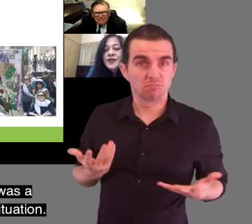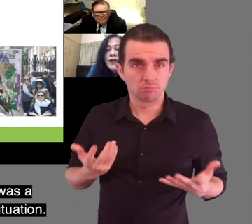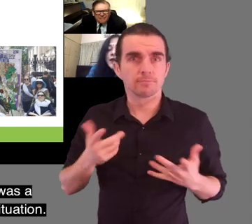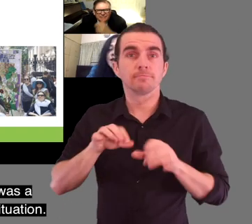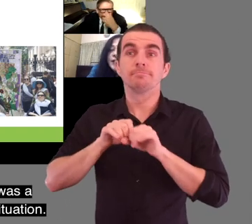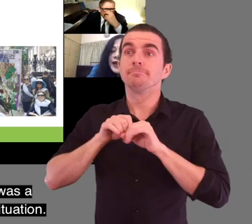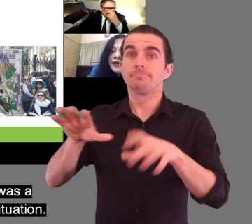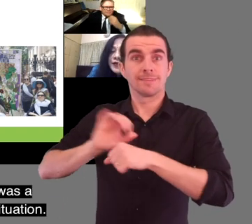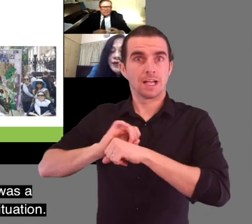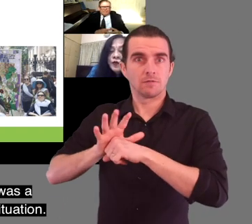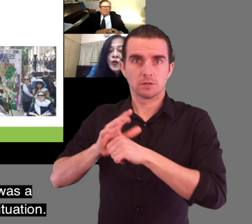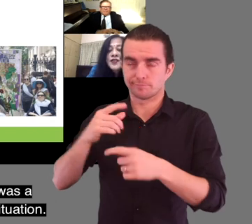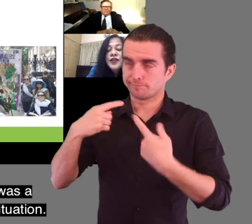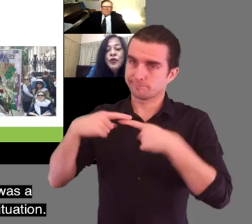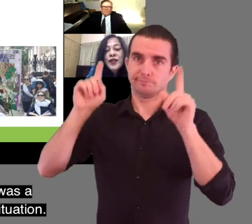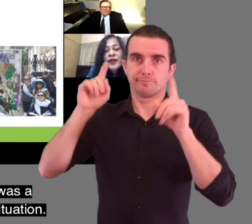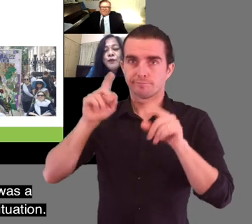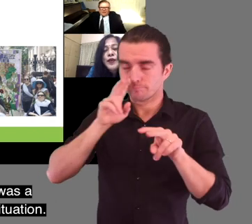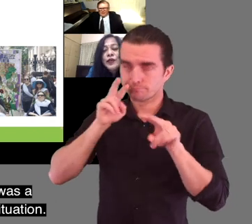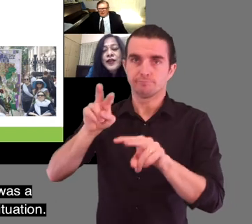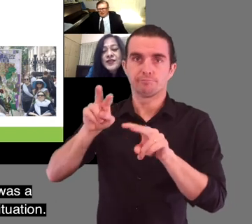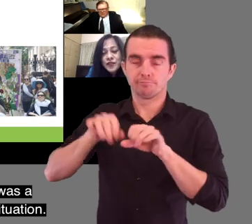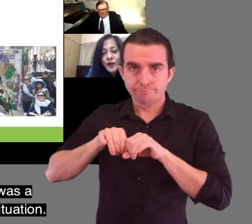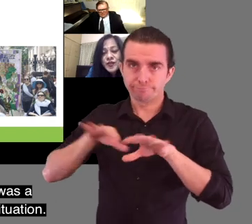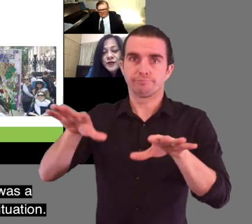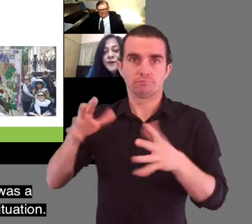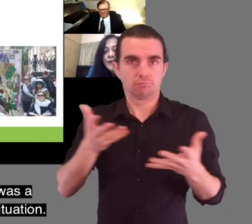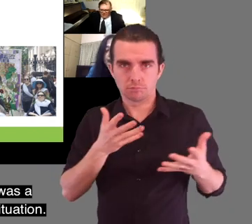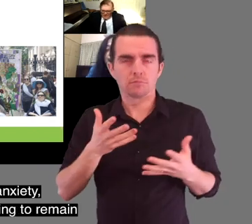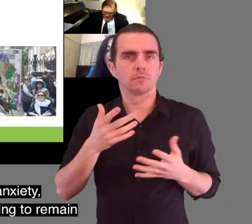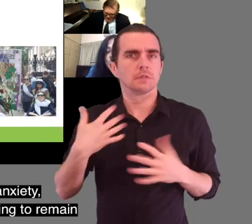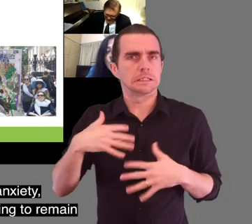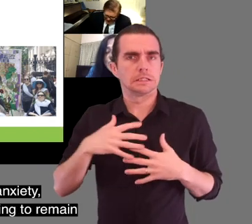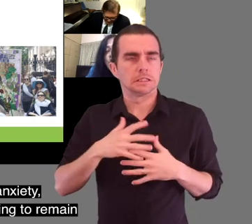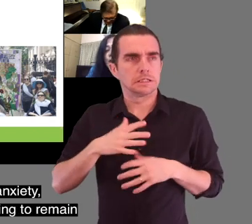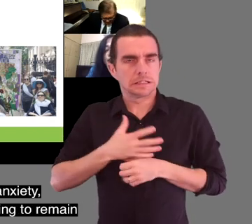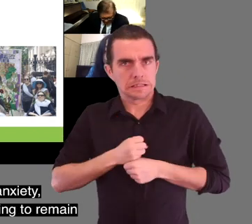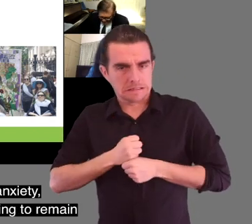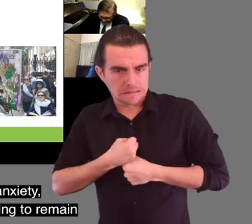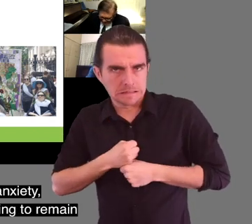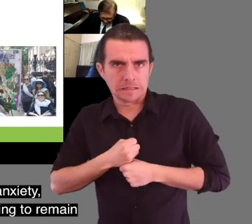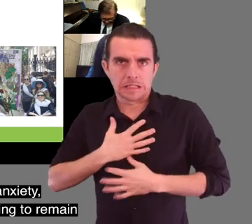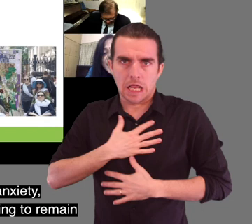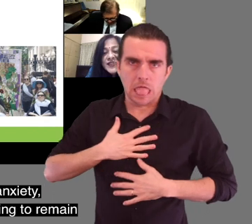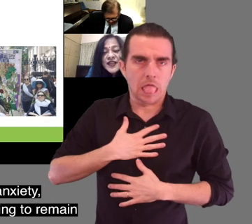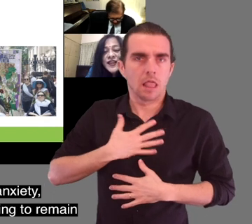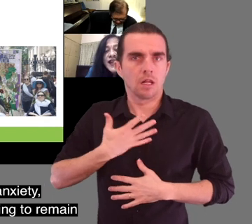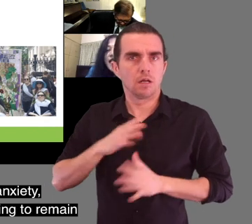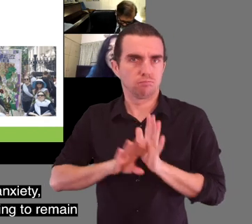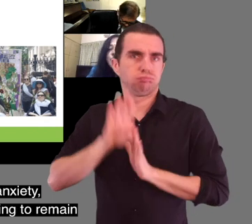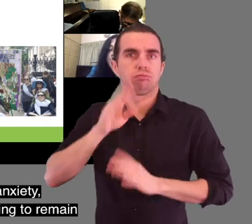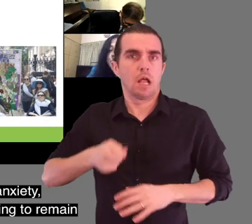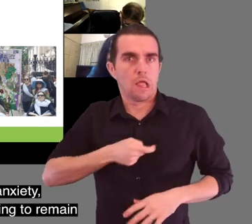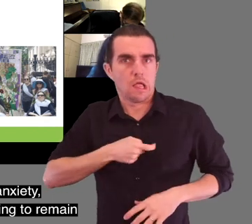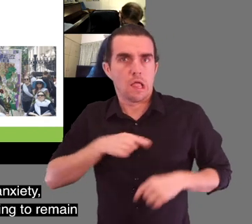But the pandemic was a unique and peculiar situation. It was one of stress, anxiety,